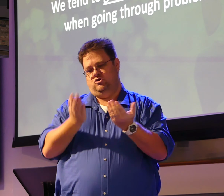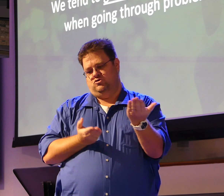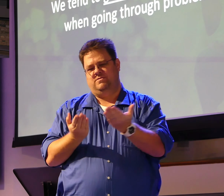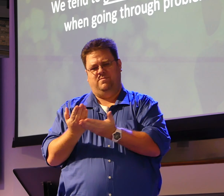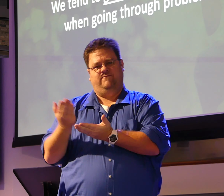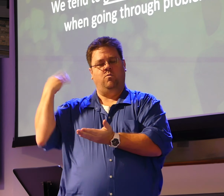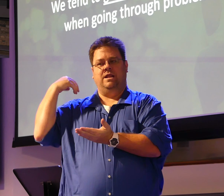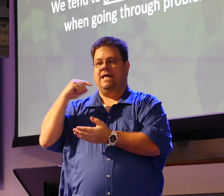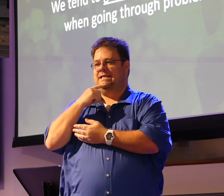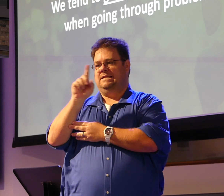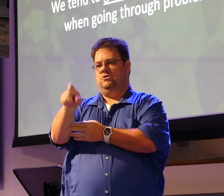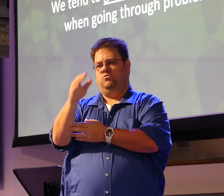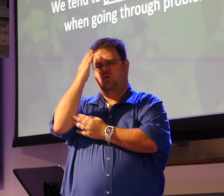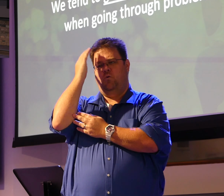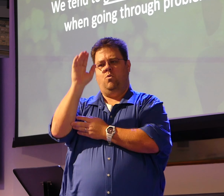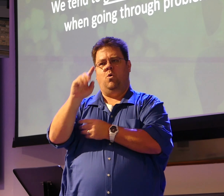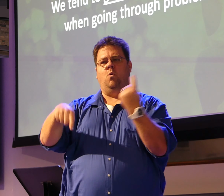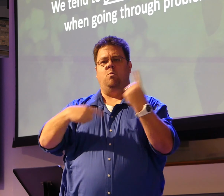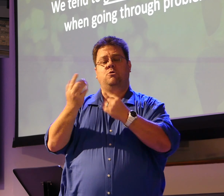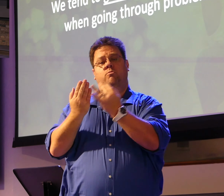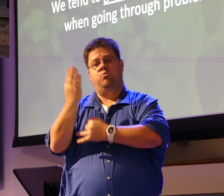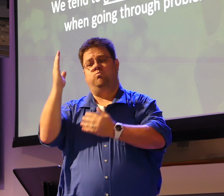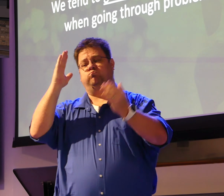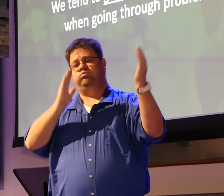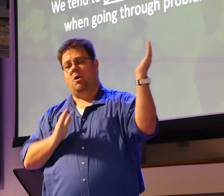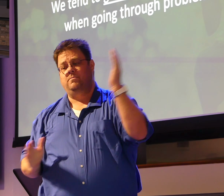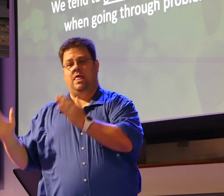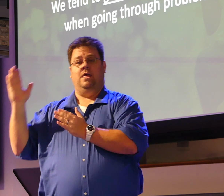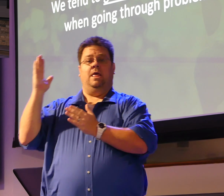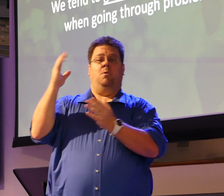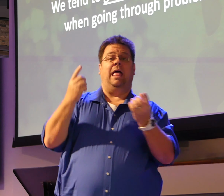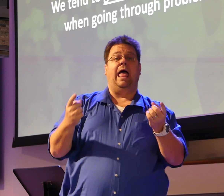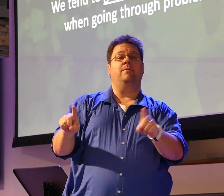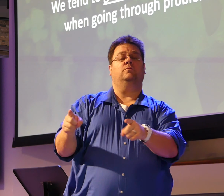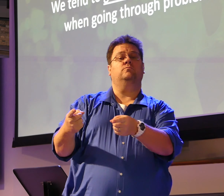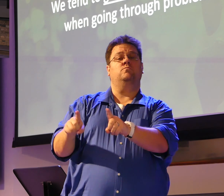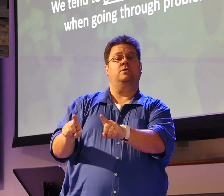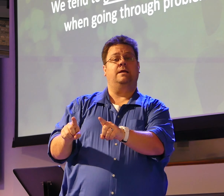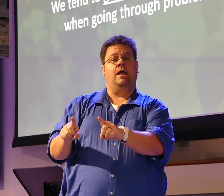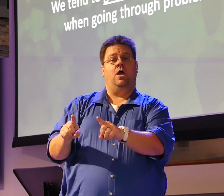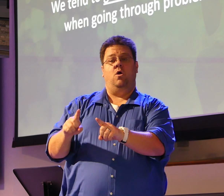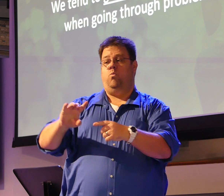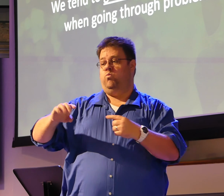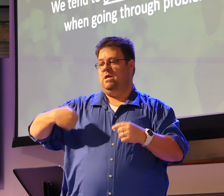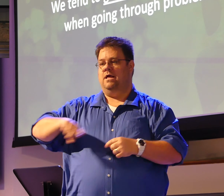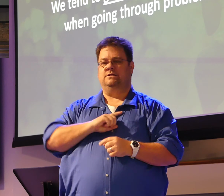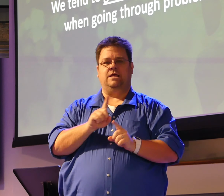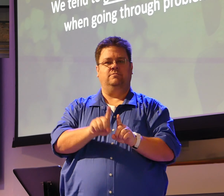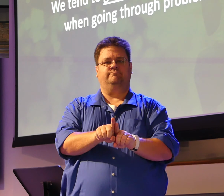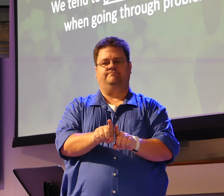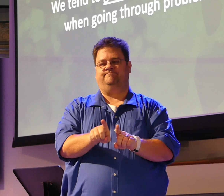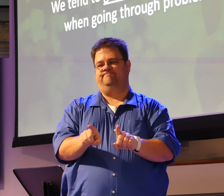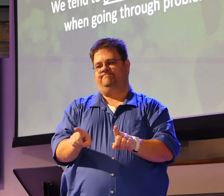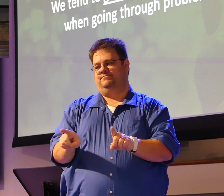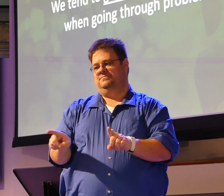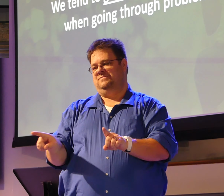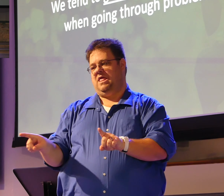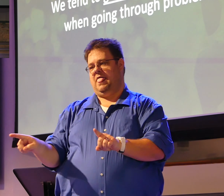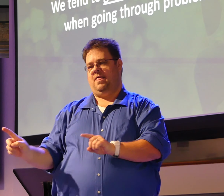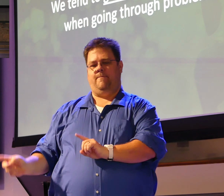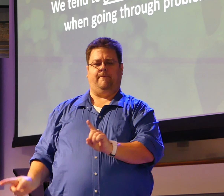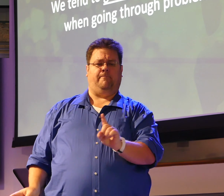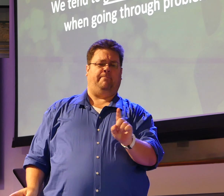told the uh service before this i said you know when we go through problems a lot of times what can happen is we we all tend to drift